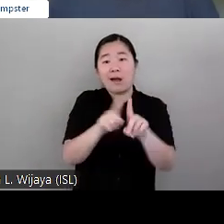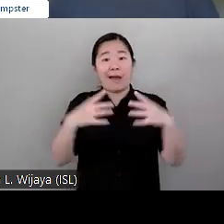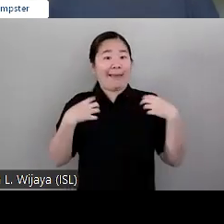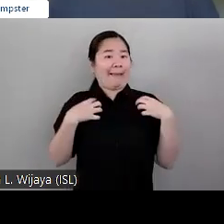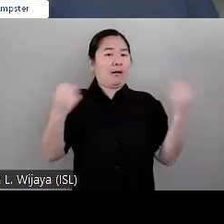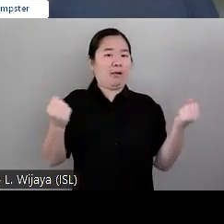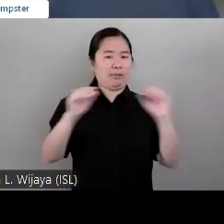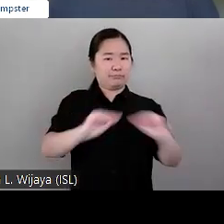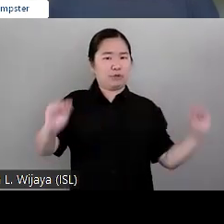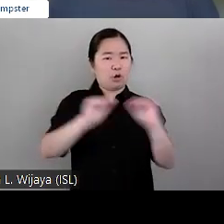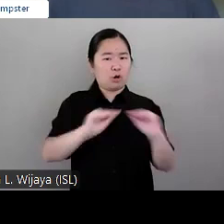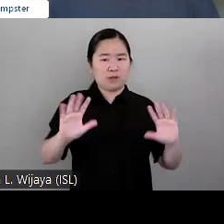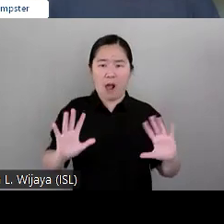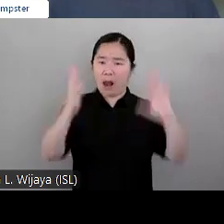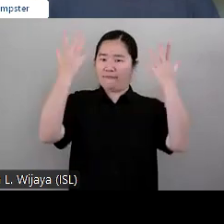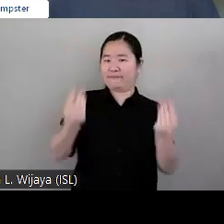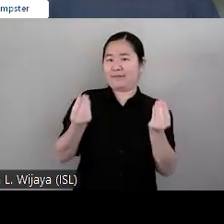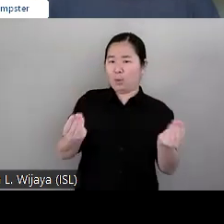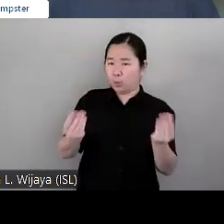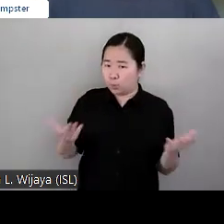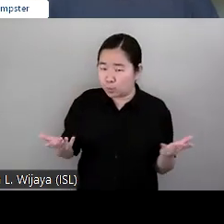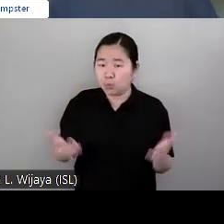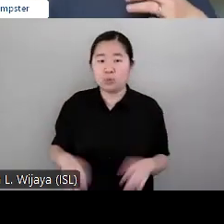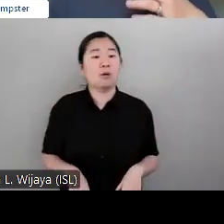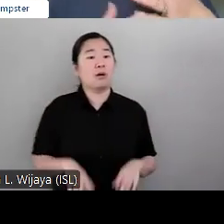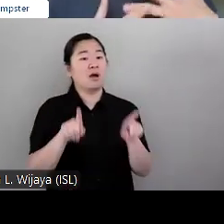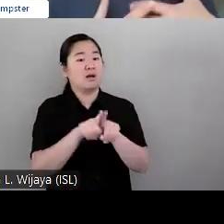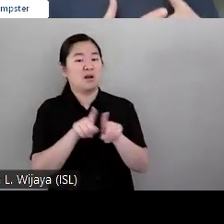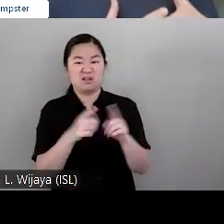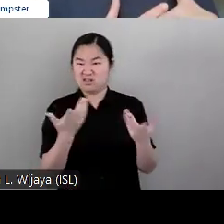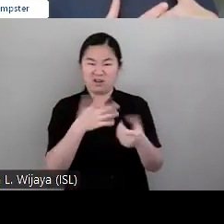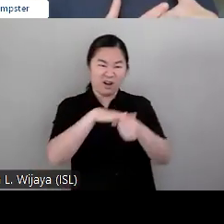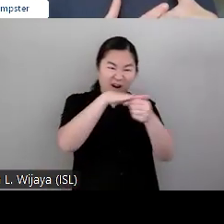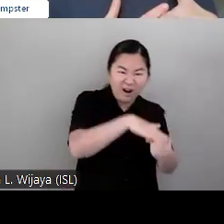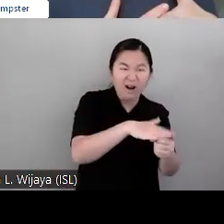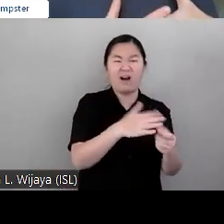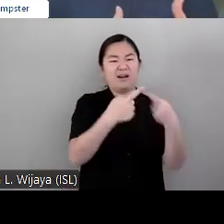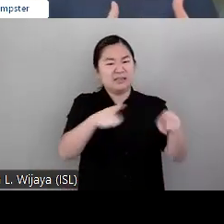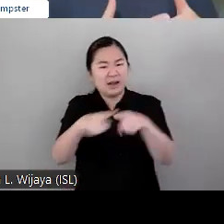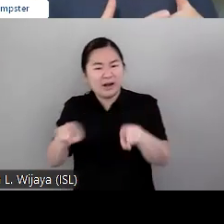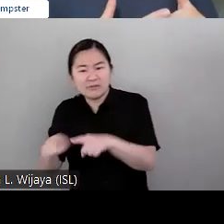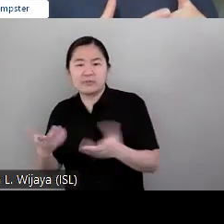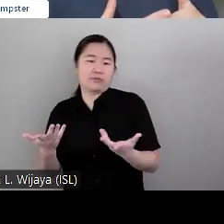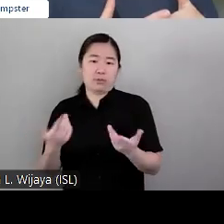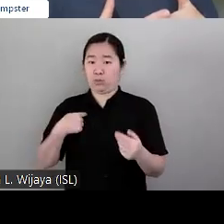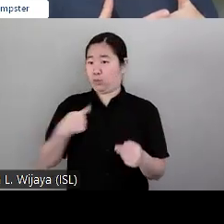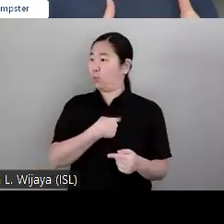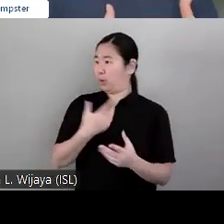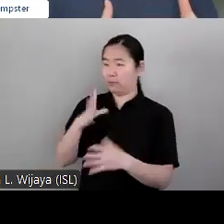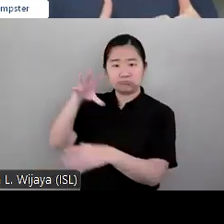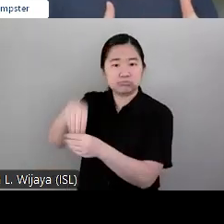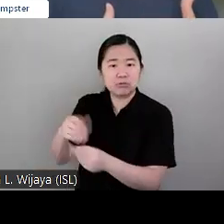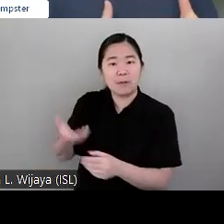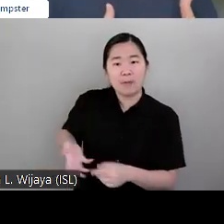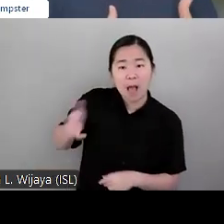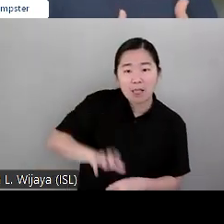abuse, as well as strengthening safeguarding culture. So we were really determined that it wasn't simply about